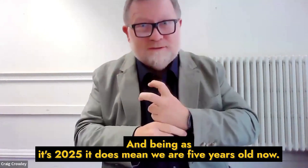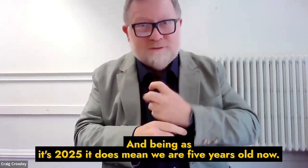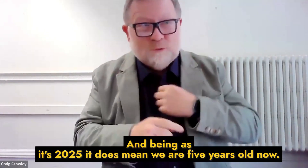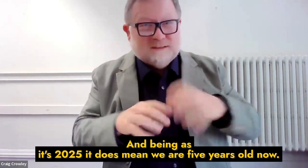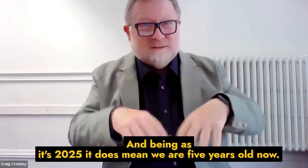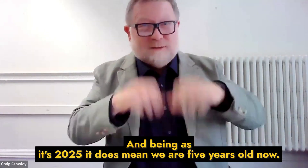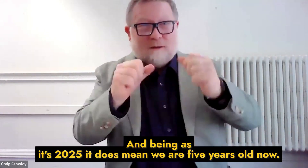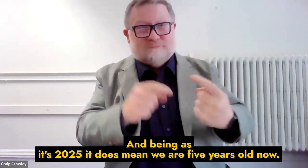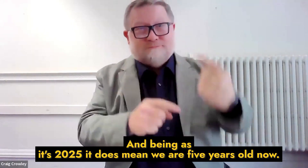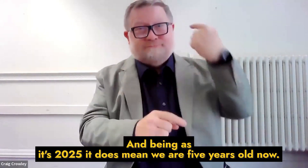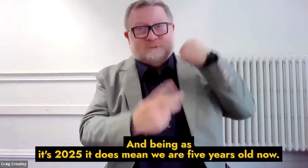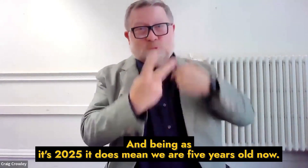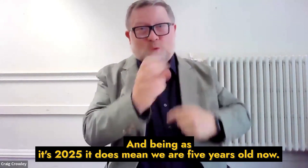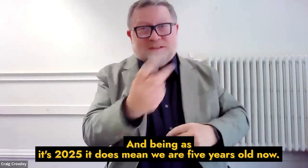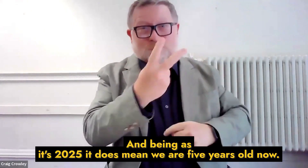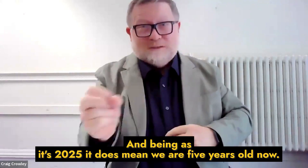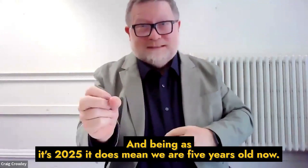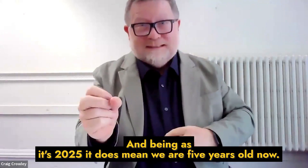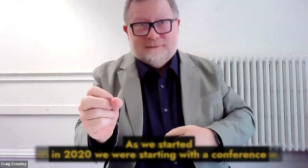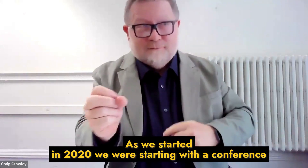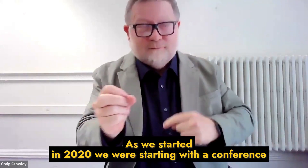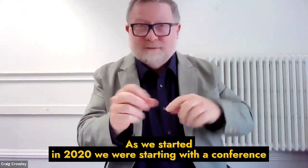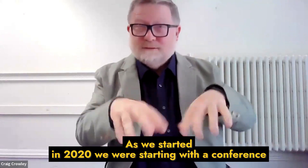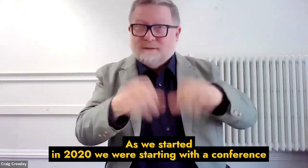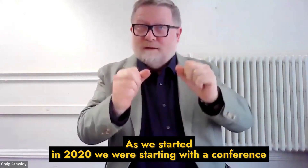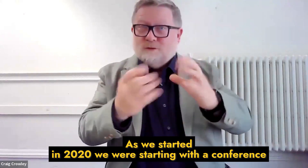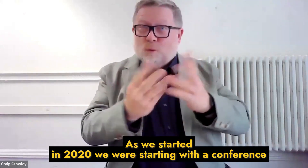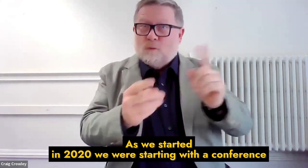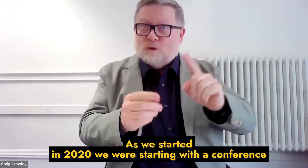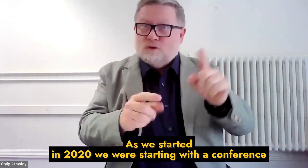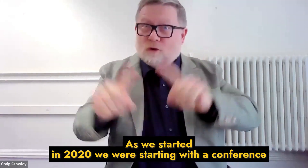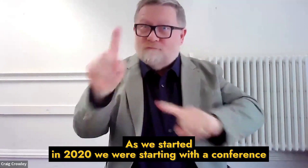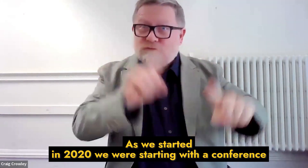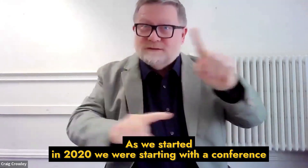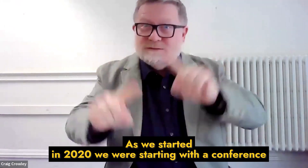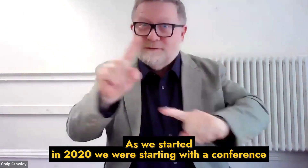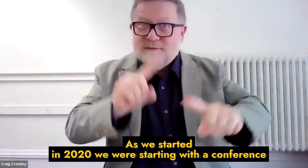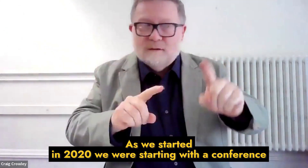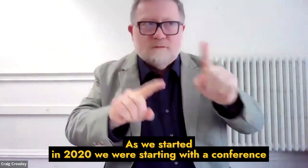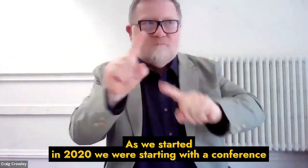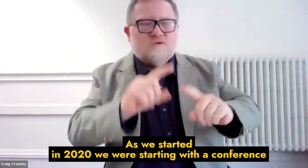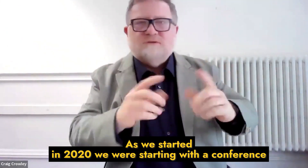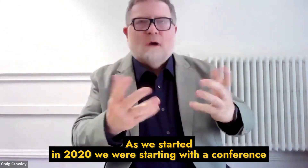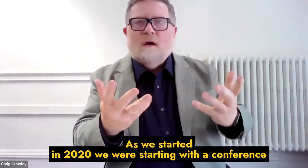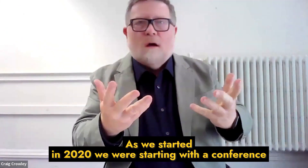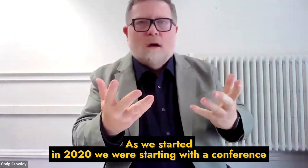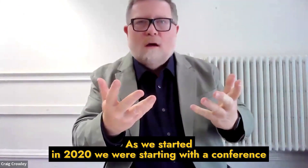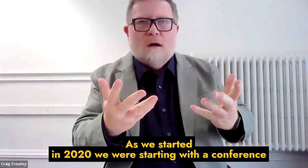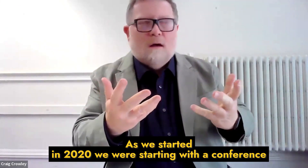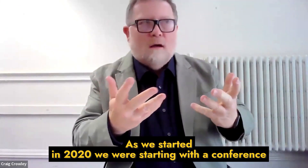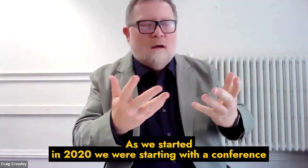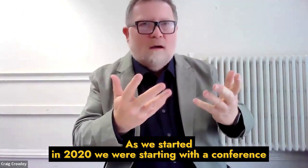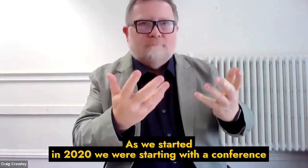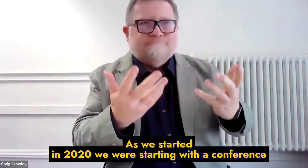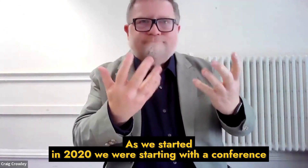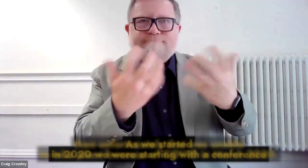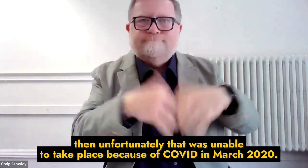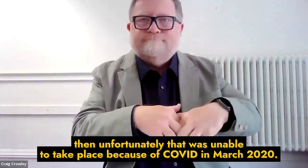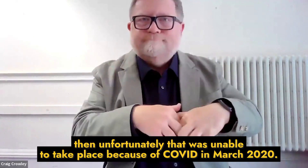it's 2025, it does mean we are 5 years old now, as we started in 2020. We were starting with a